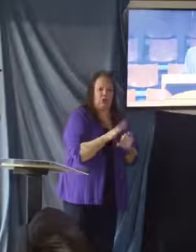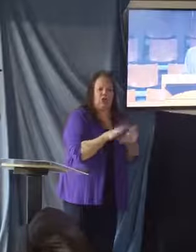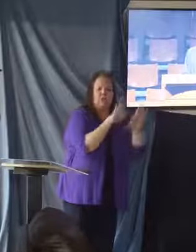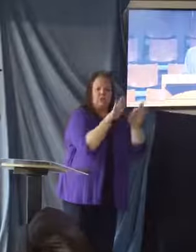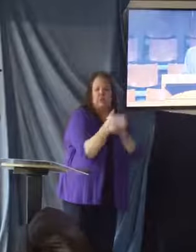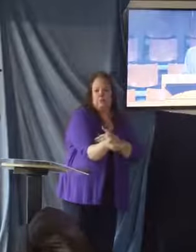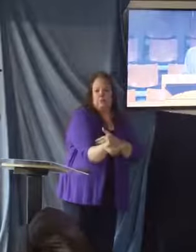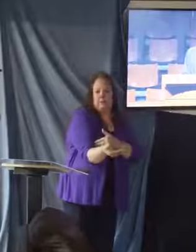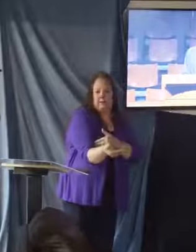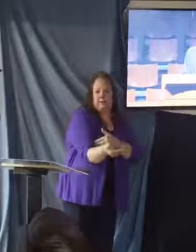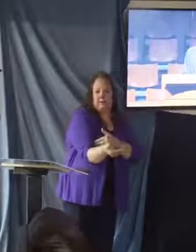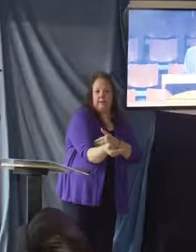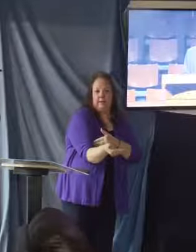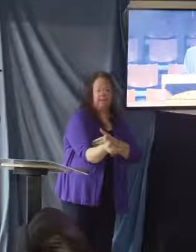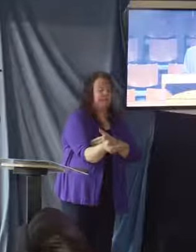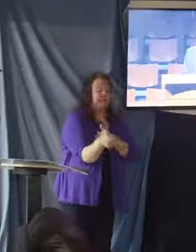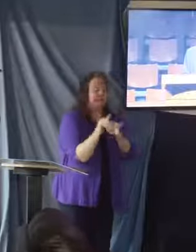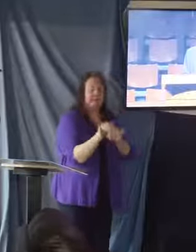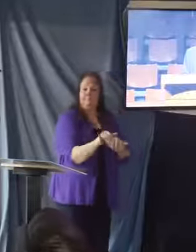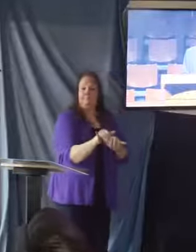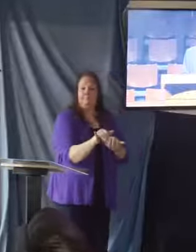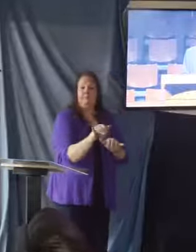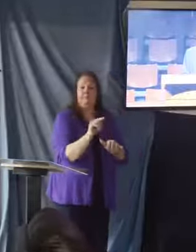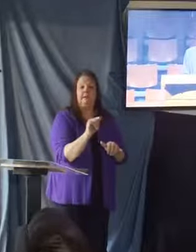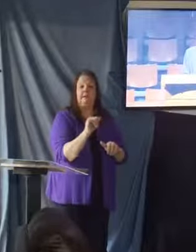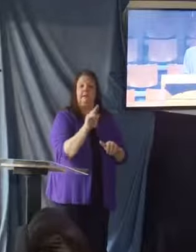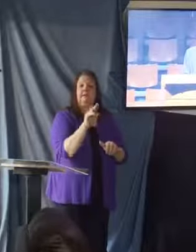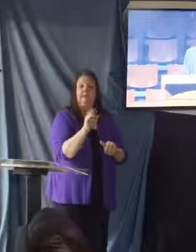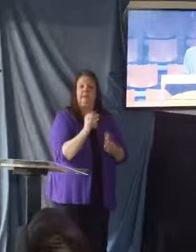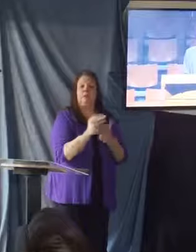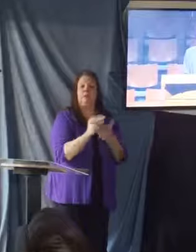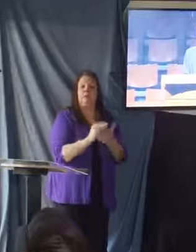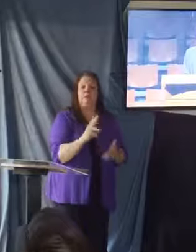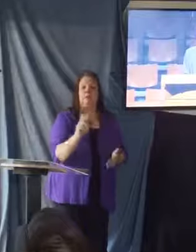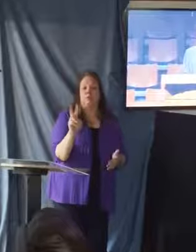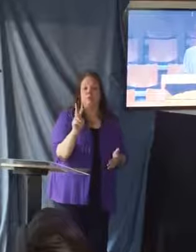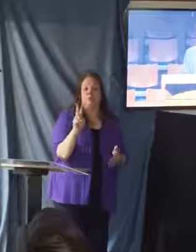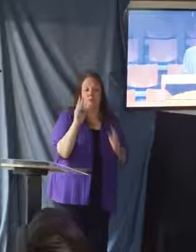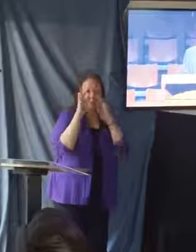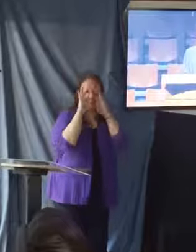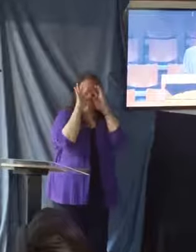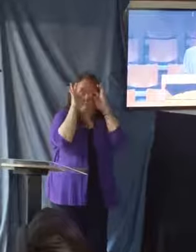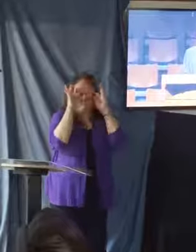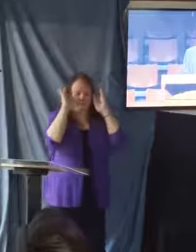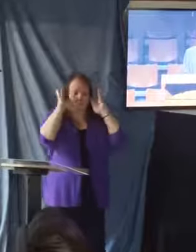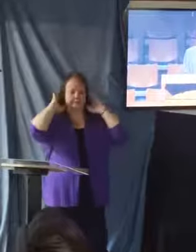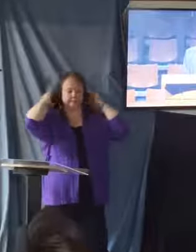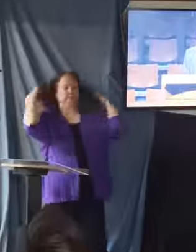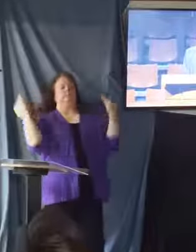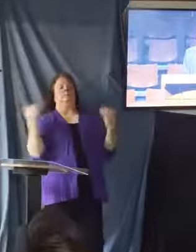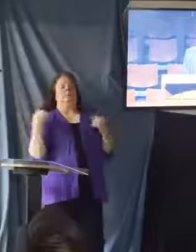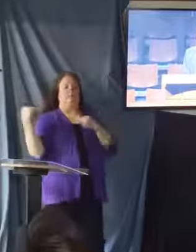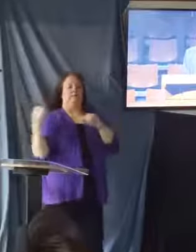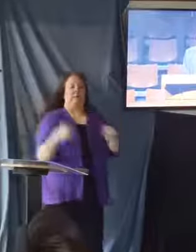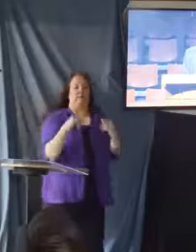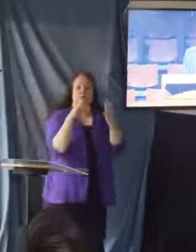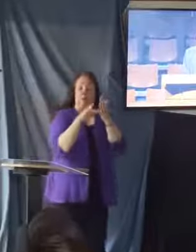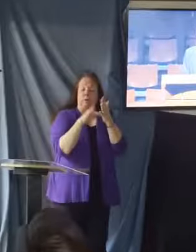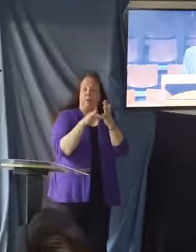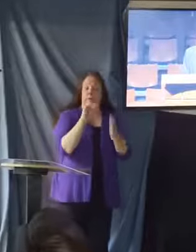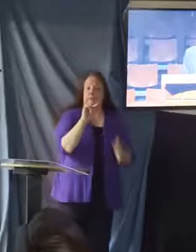morning, and that's where we're going to be today, Titus chapter 2. We come in the study of